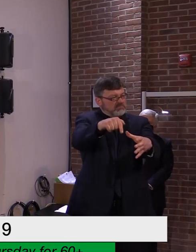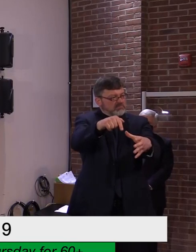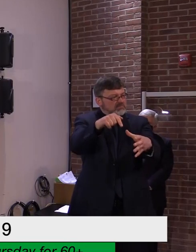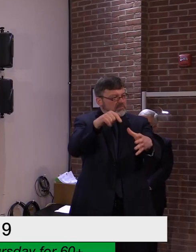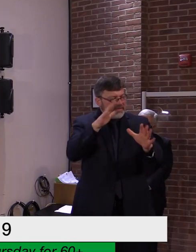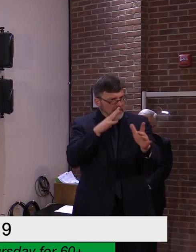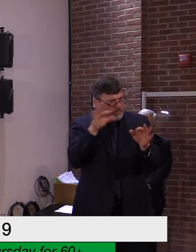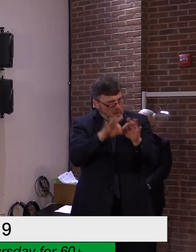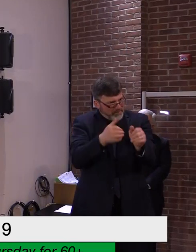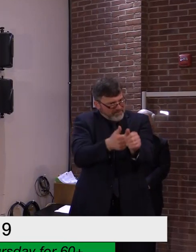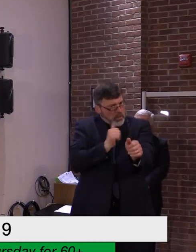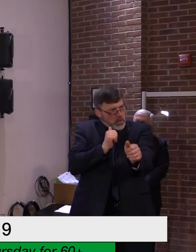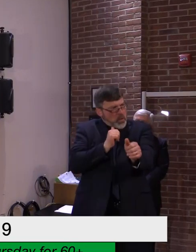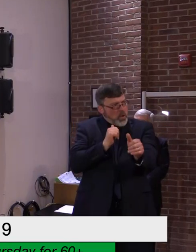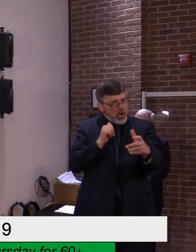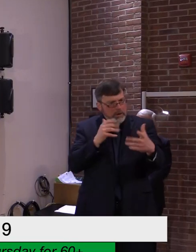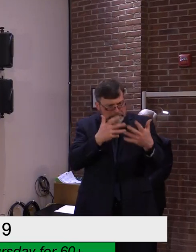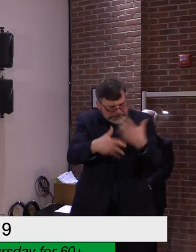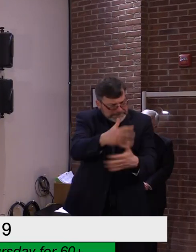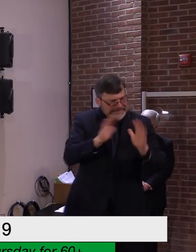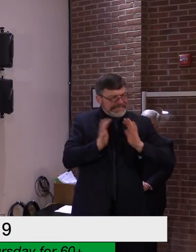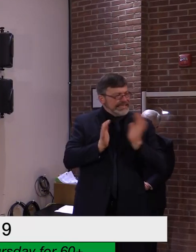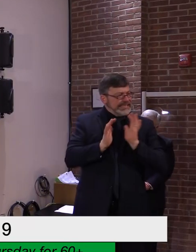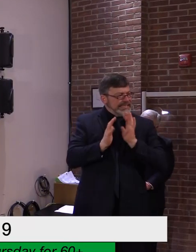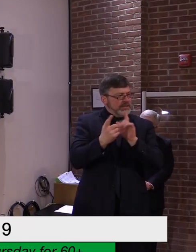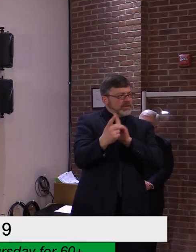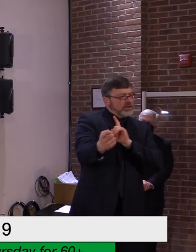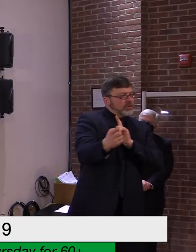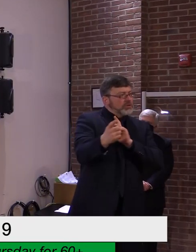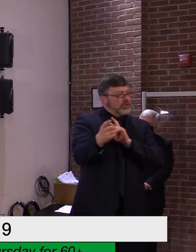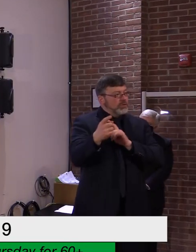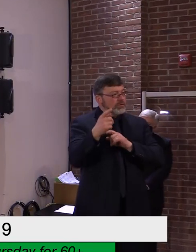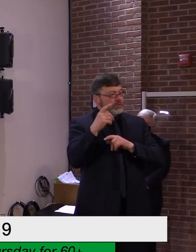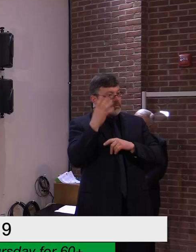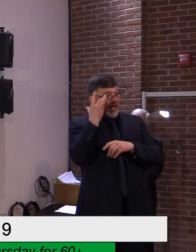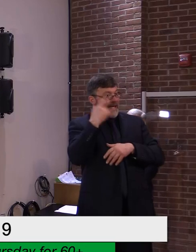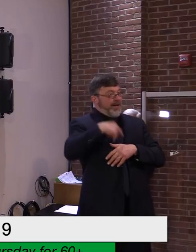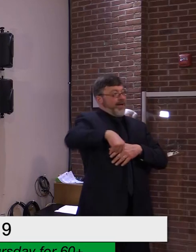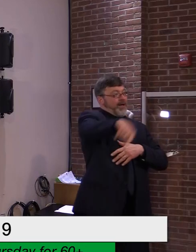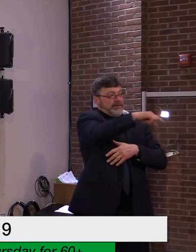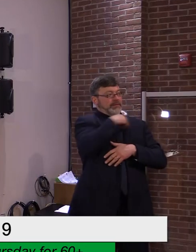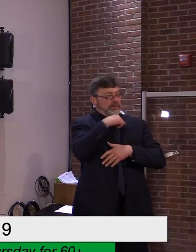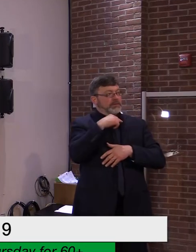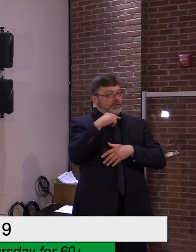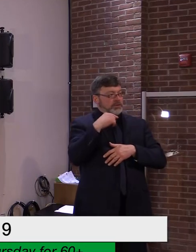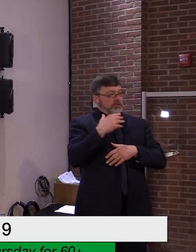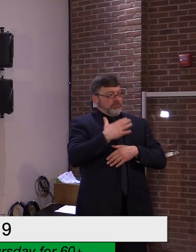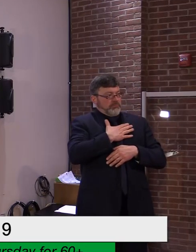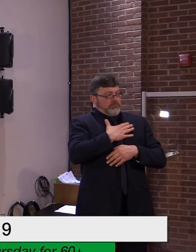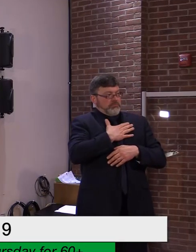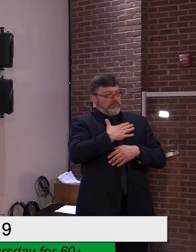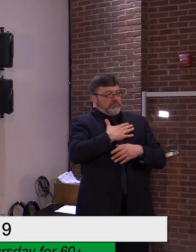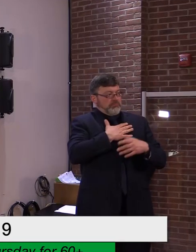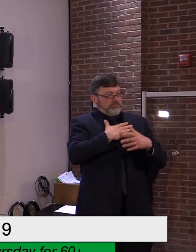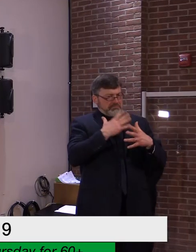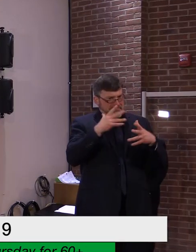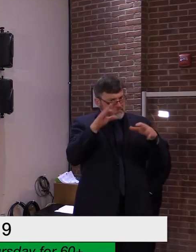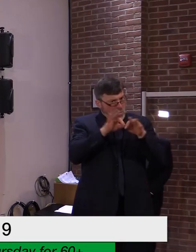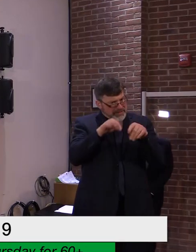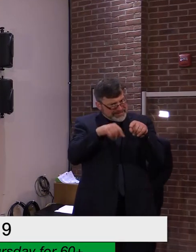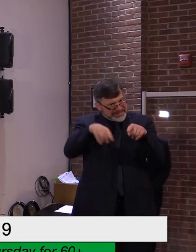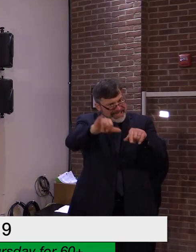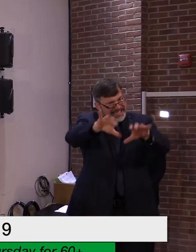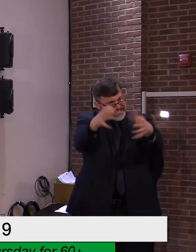COVID. And for the rest of us, to try to protect them as much as we could by abiding by the safety